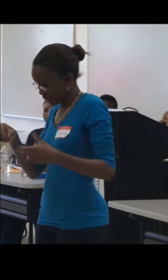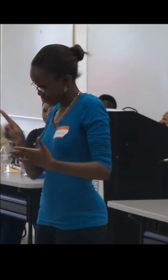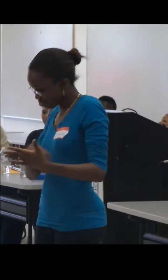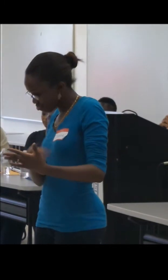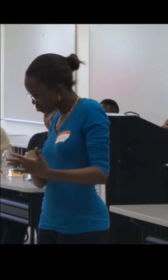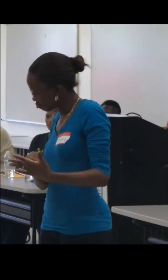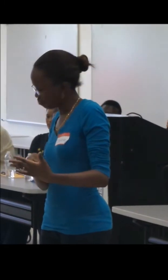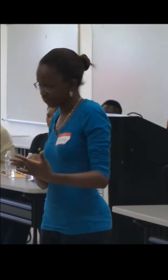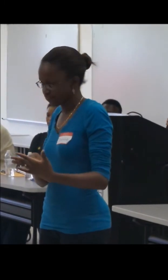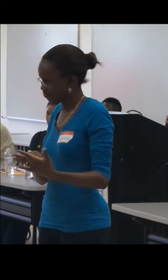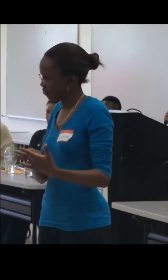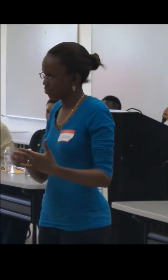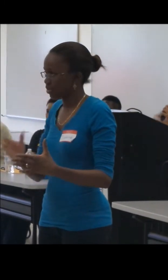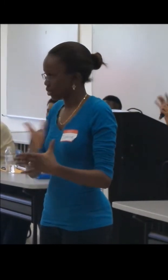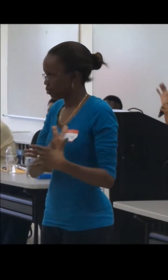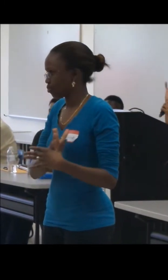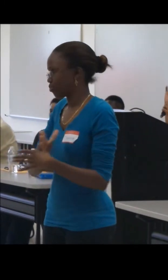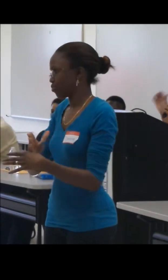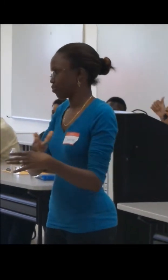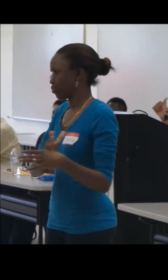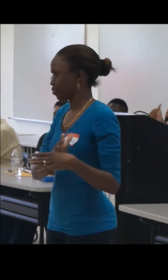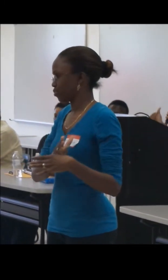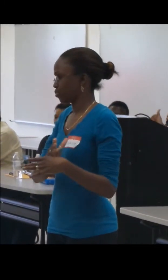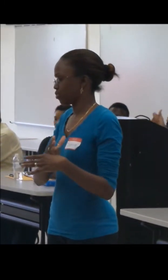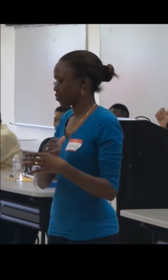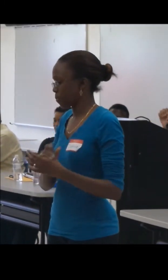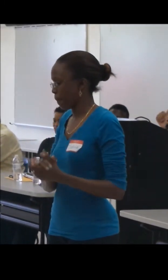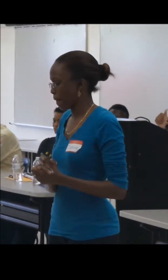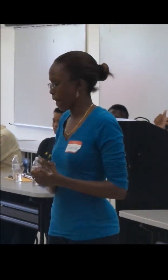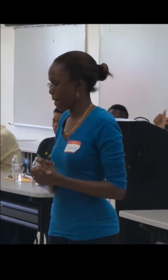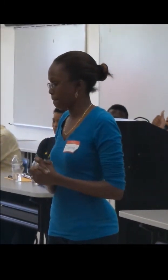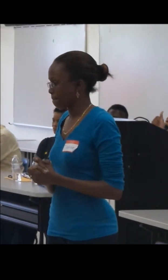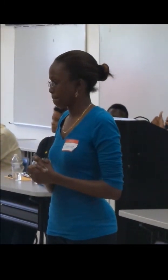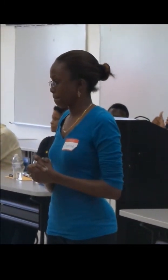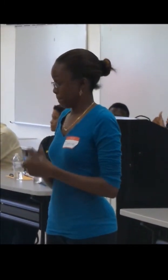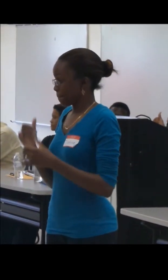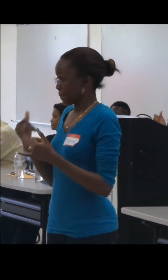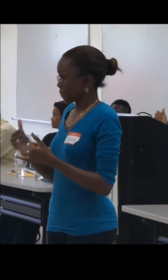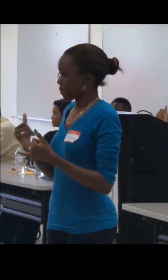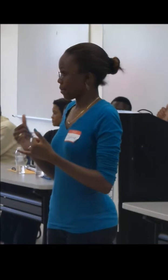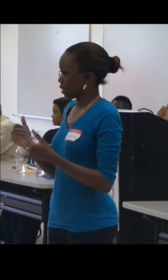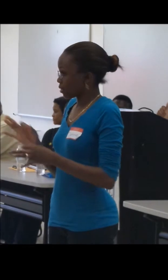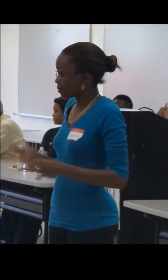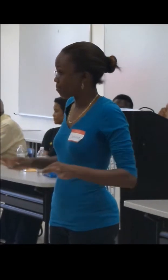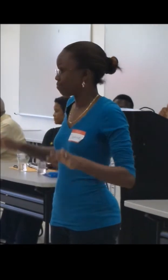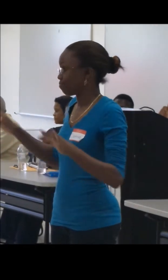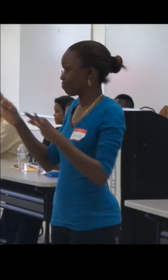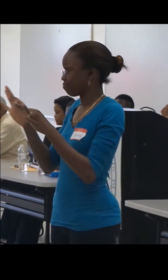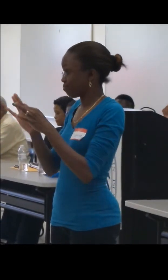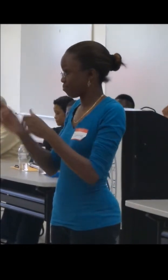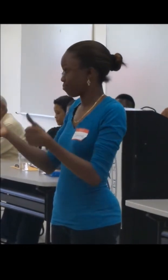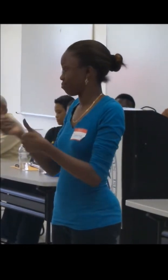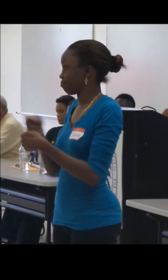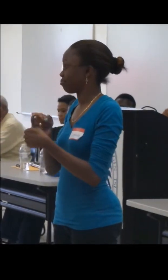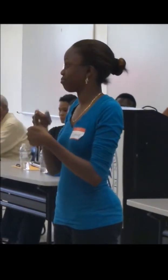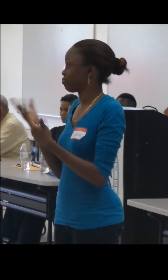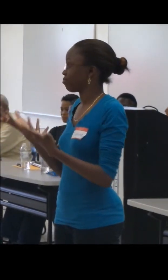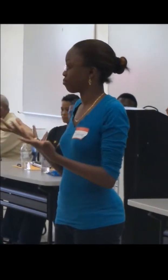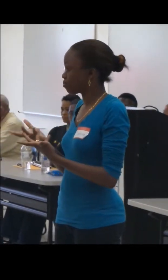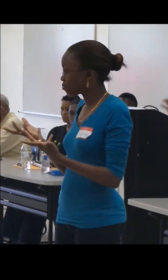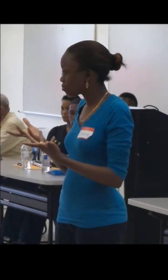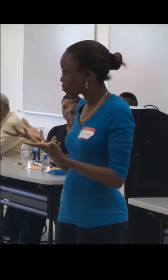Opportunity Law. But last but most of all is advocacy. Teaching